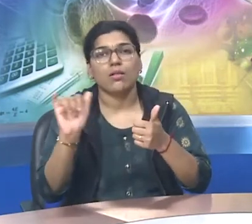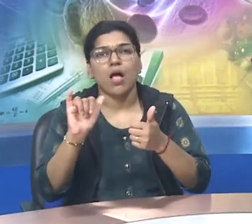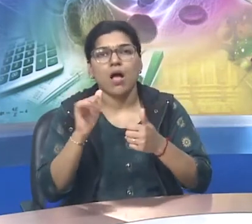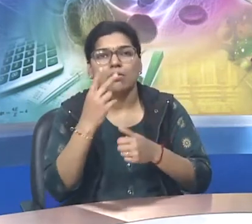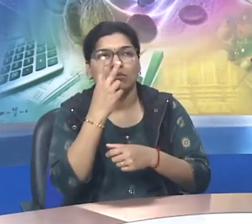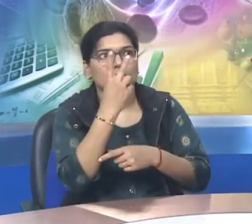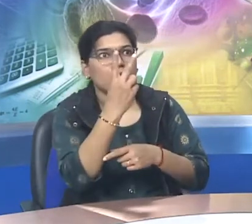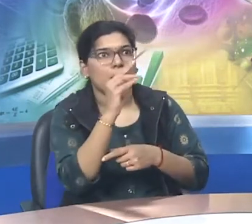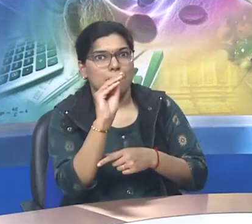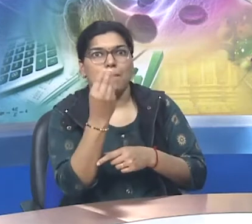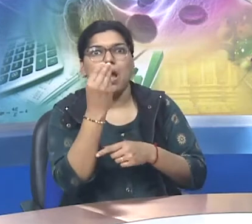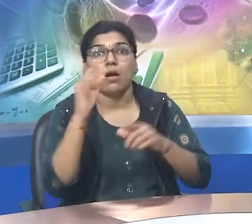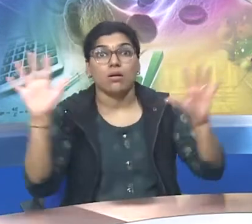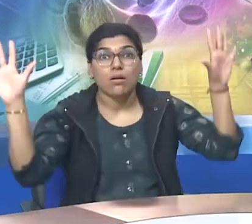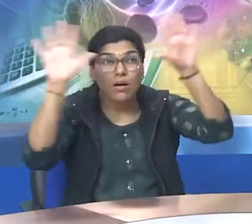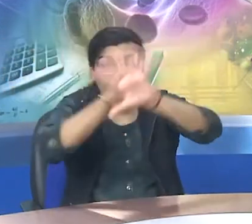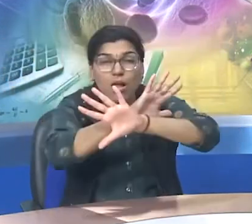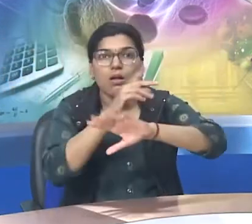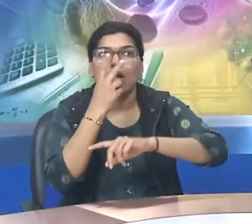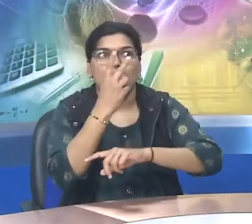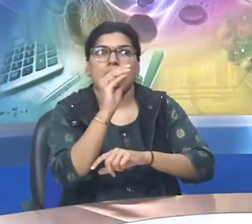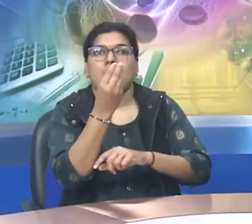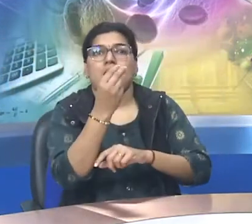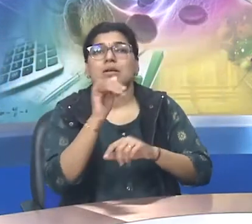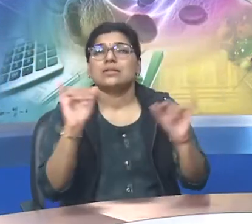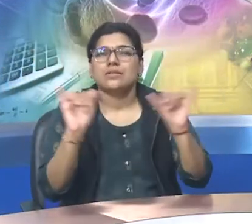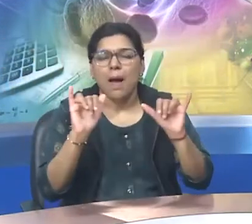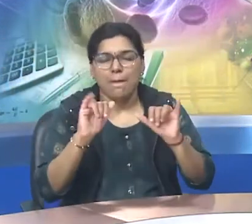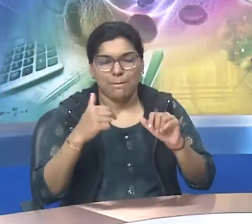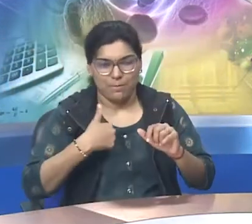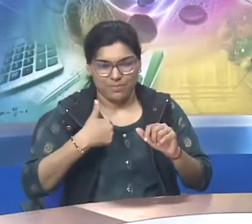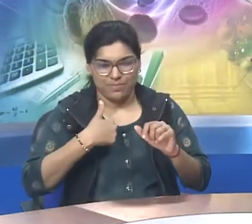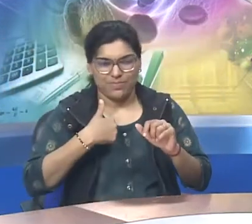Brooding dog used as dogs see better